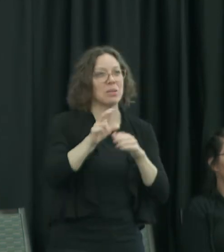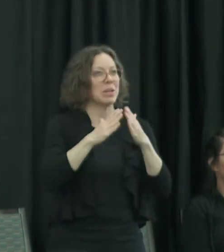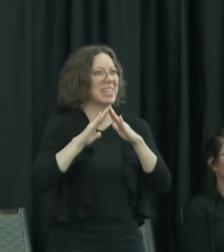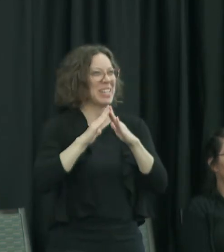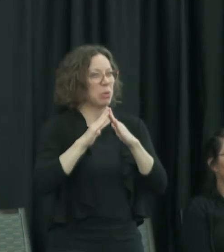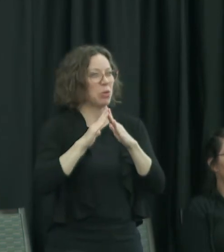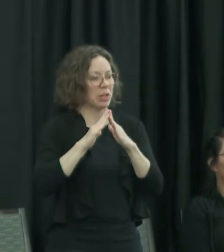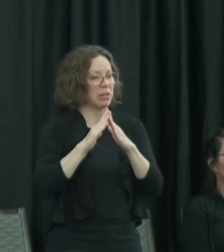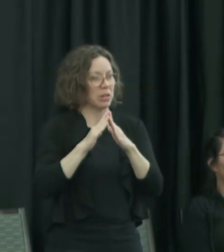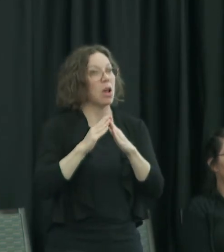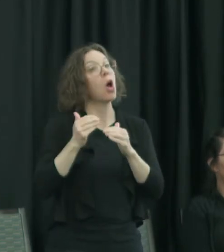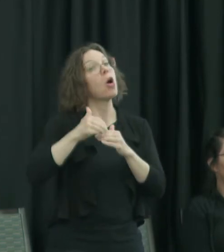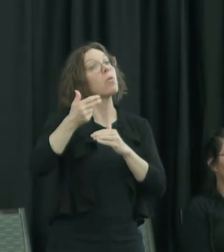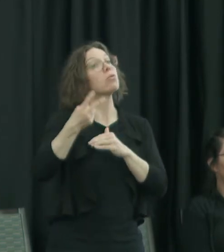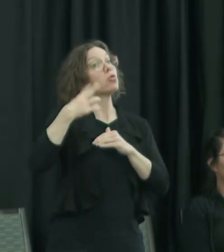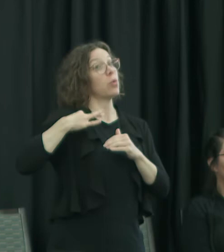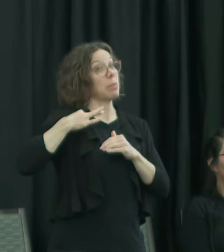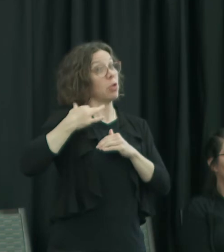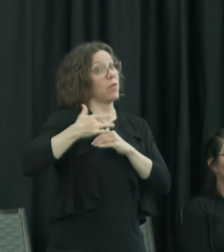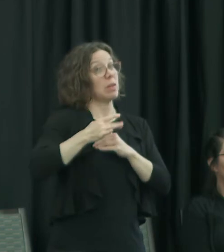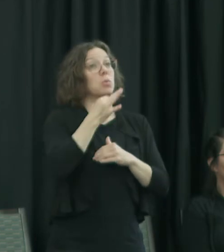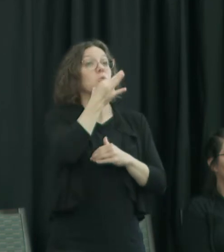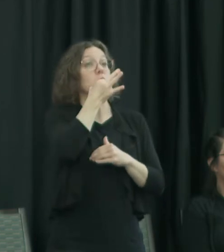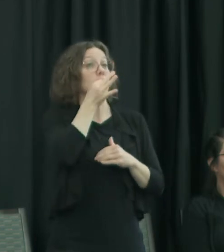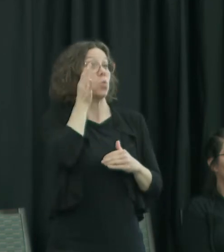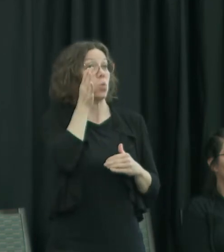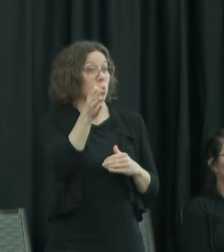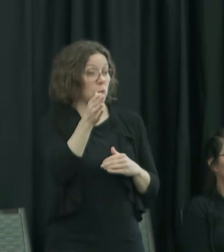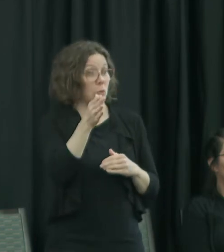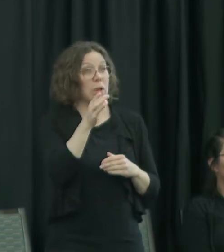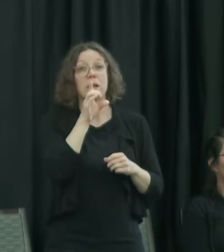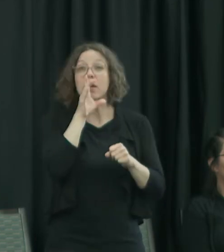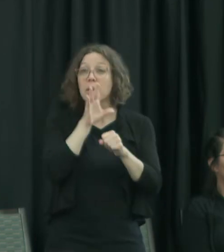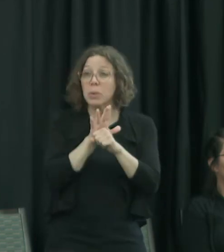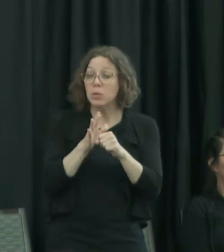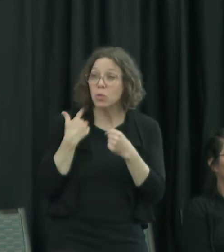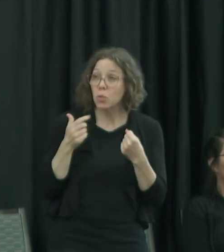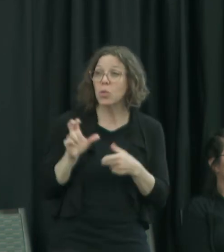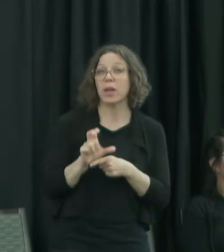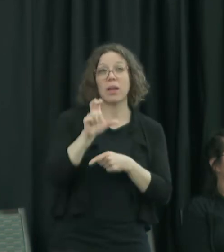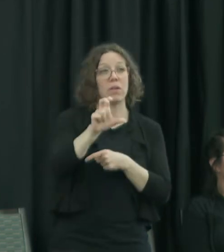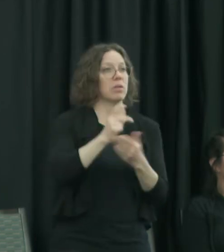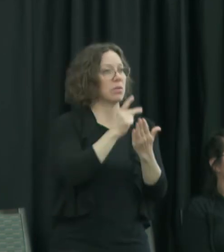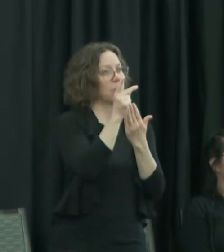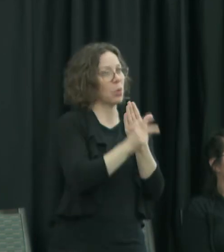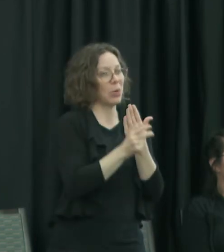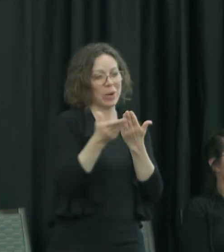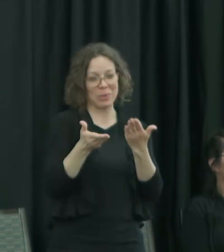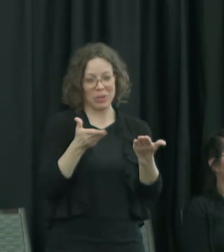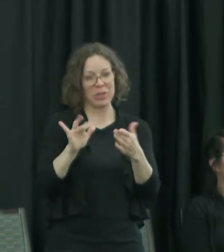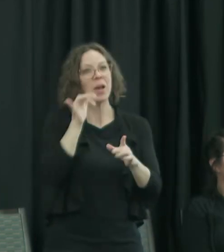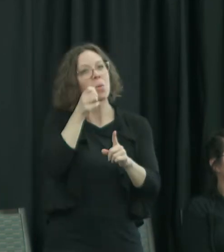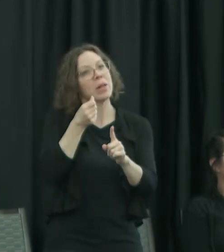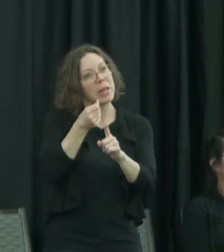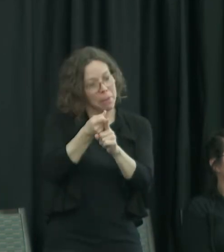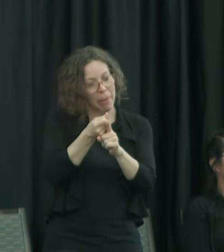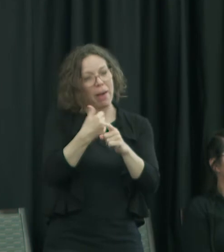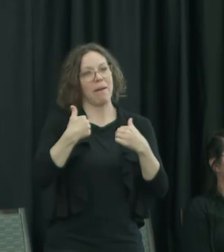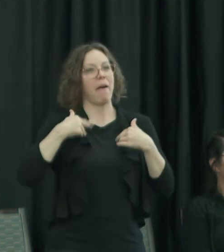2 applications will be available in the near future, and our commitment is to invest in programs and services that are impactful and